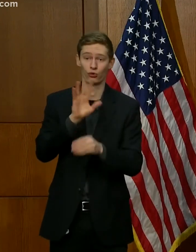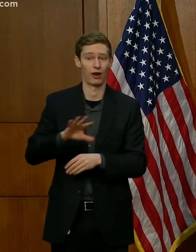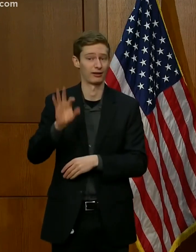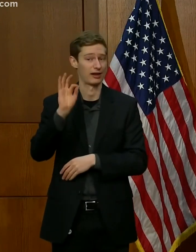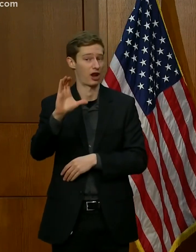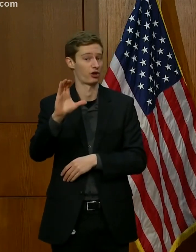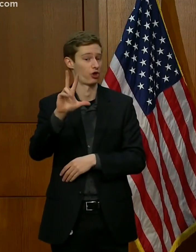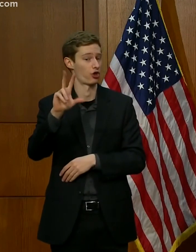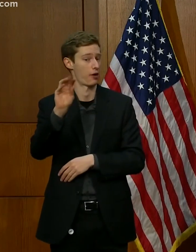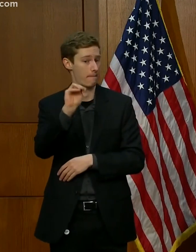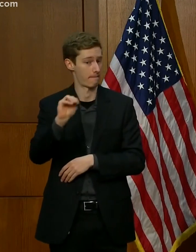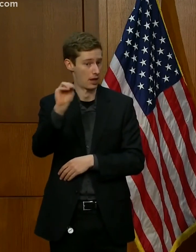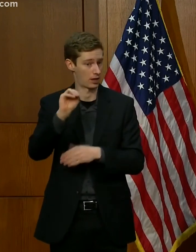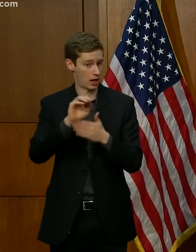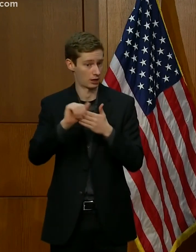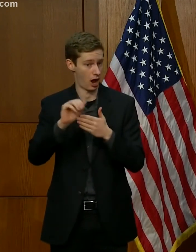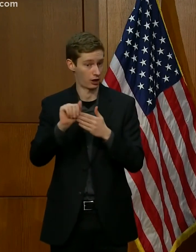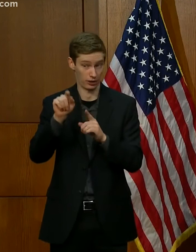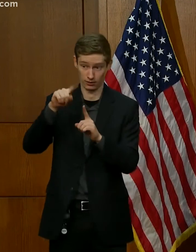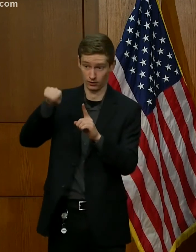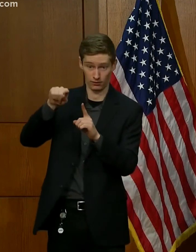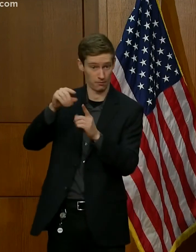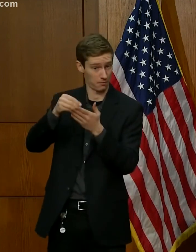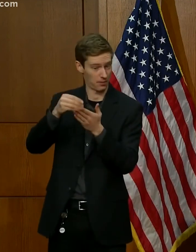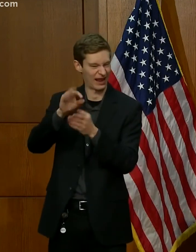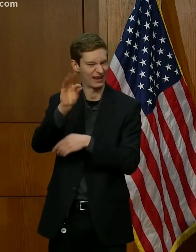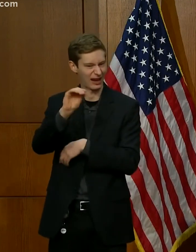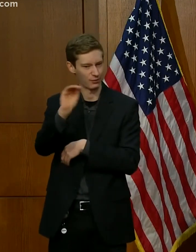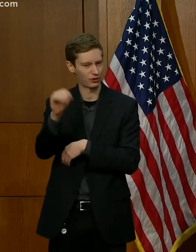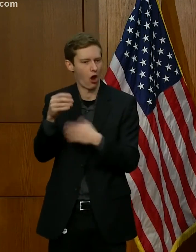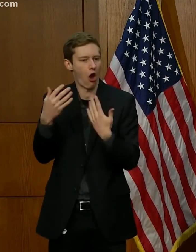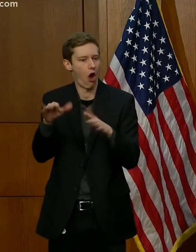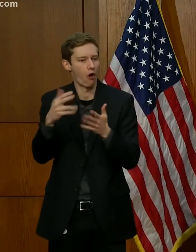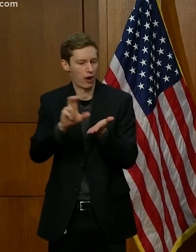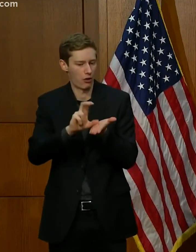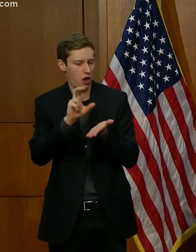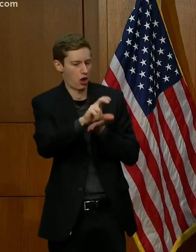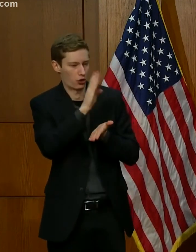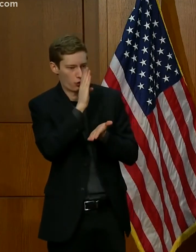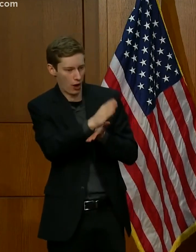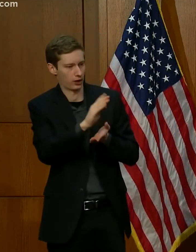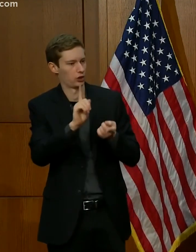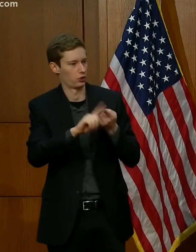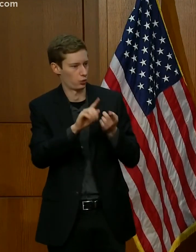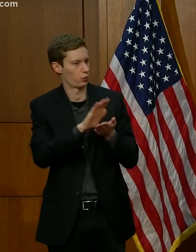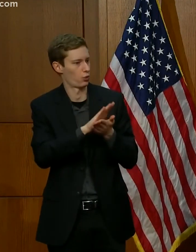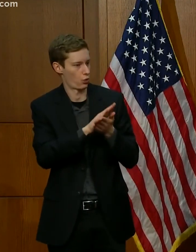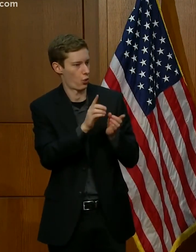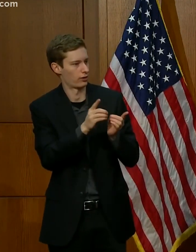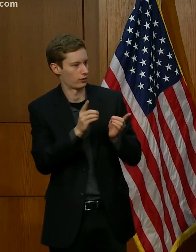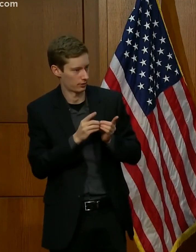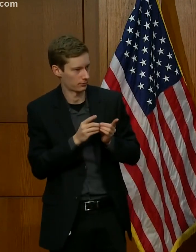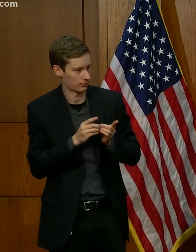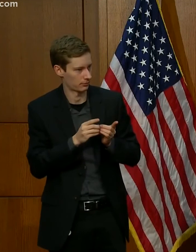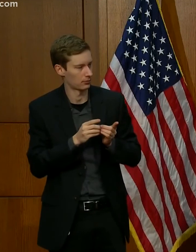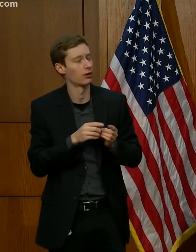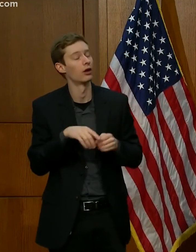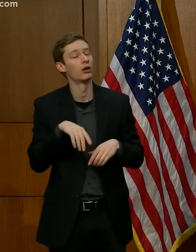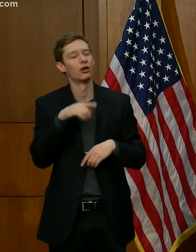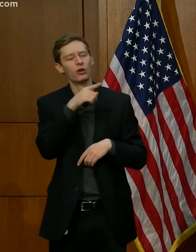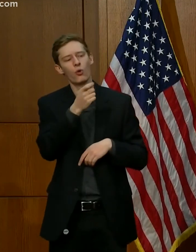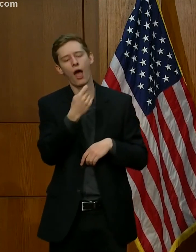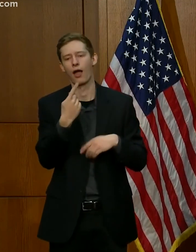$930 million, of which 90% of that has already gone directly to districts. Kenya had asked a question about Richmond City. Richmond City,